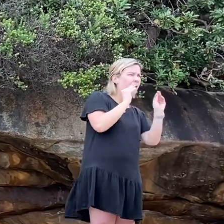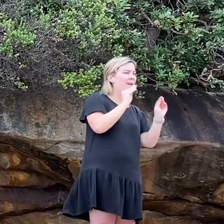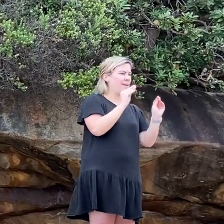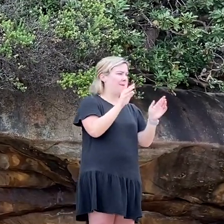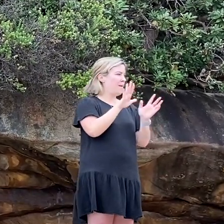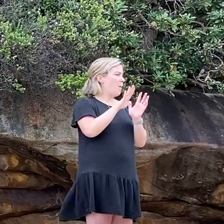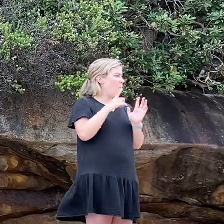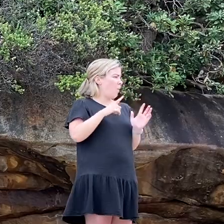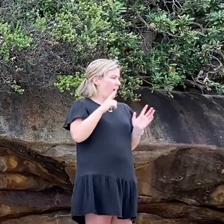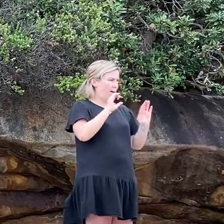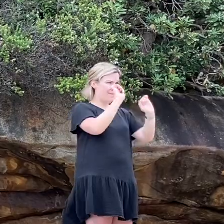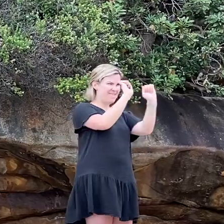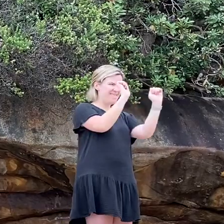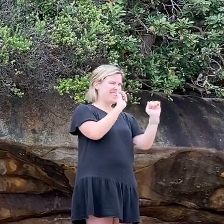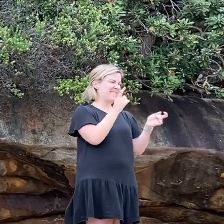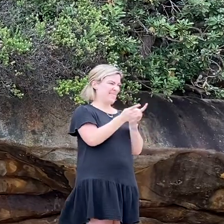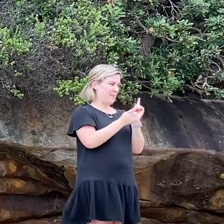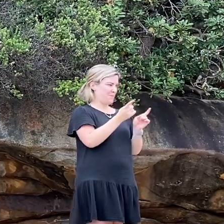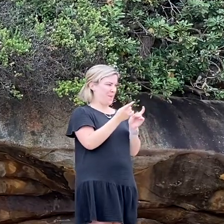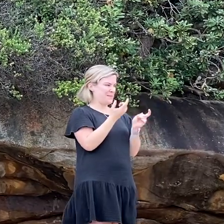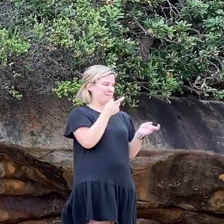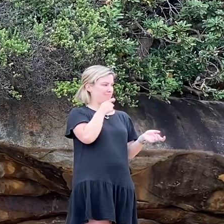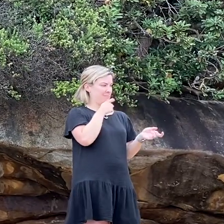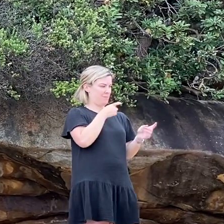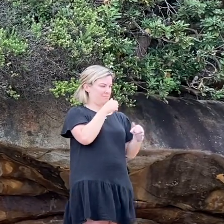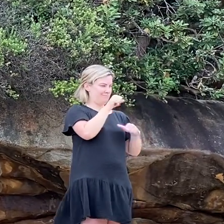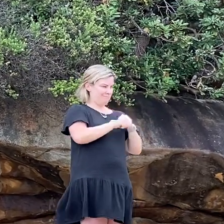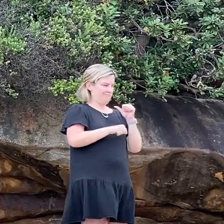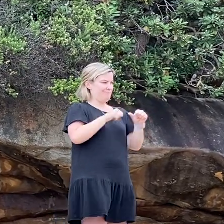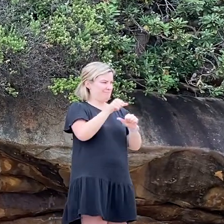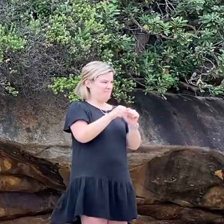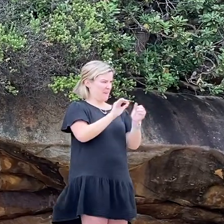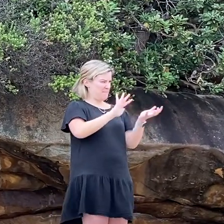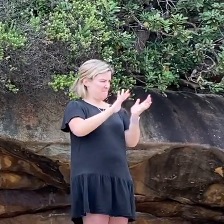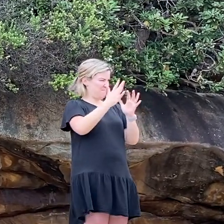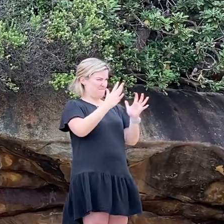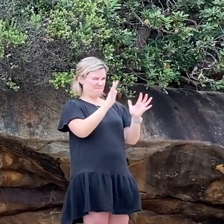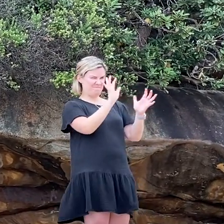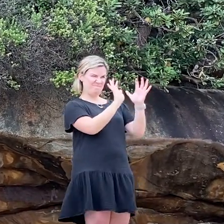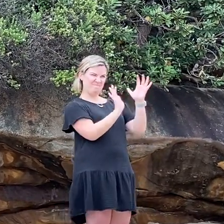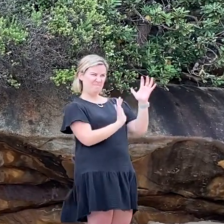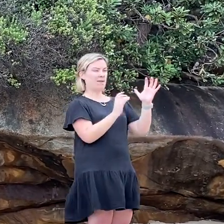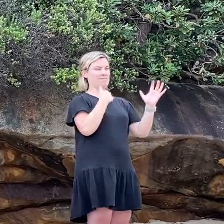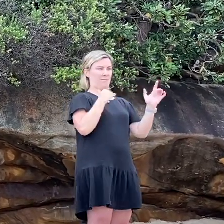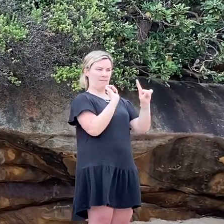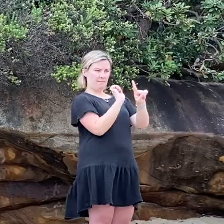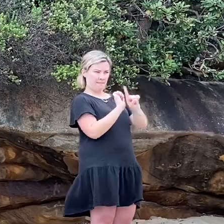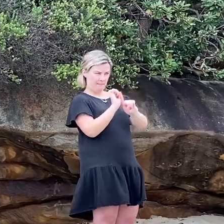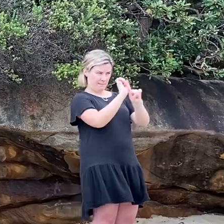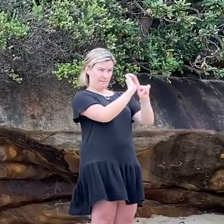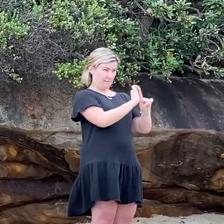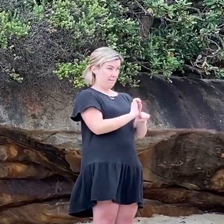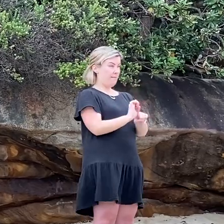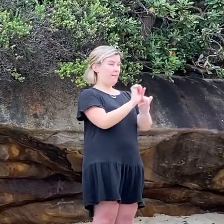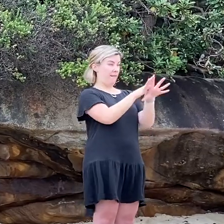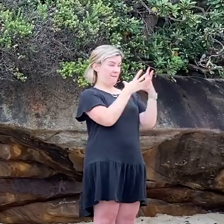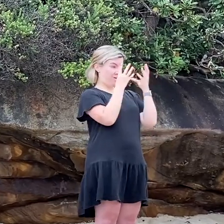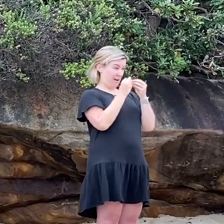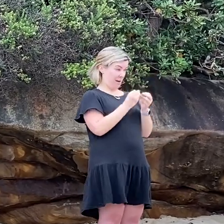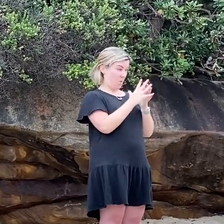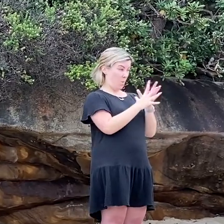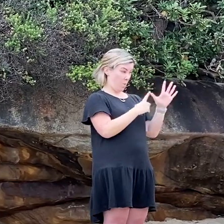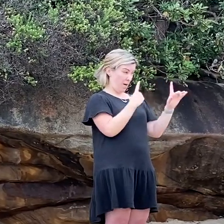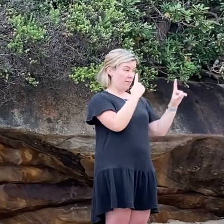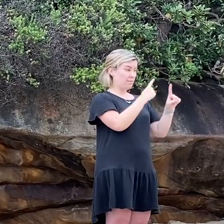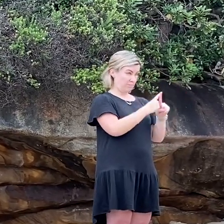plaster it's obviously a bit messy. So once I've done that and refined all the details in the wax,